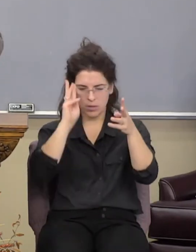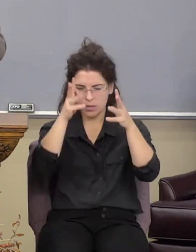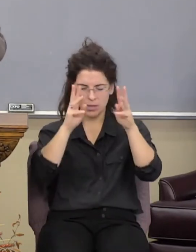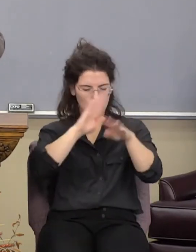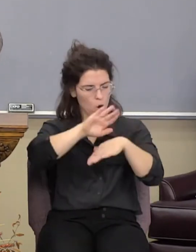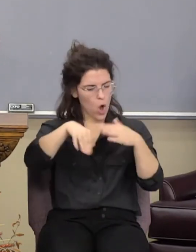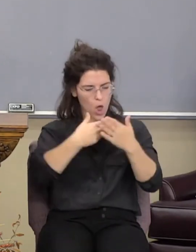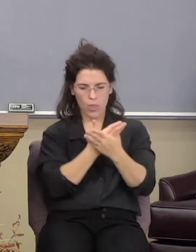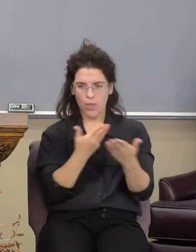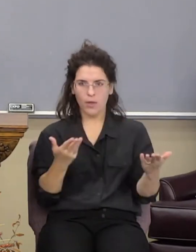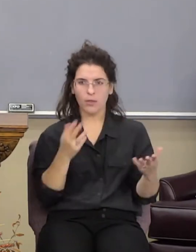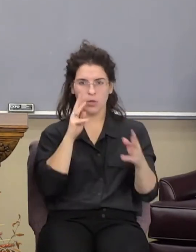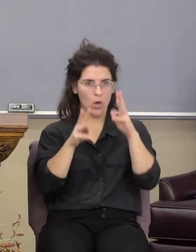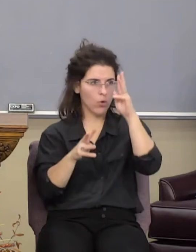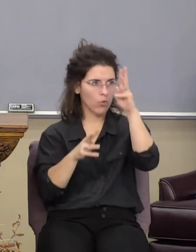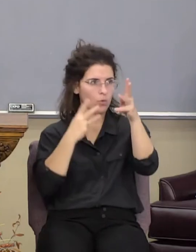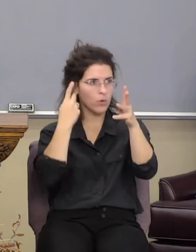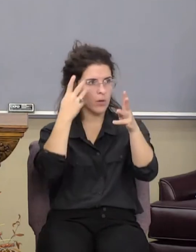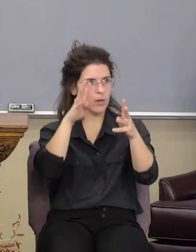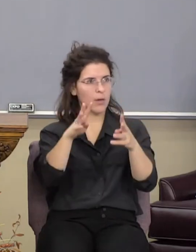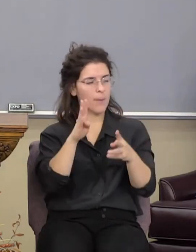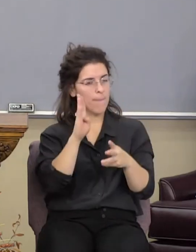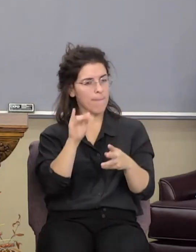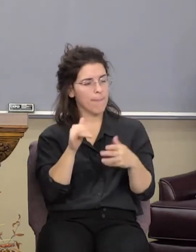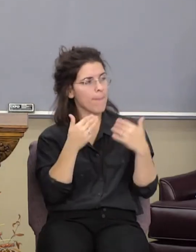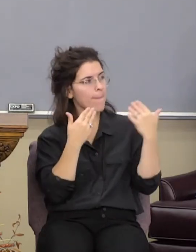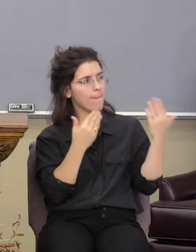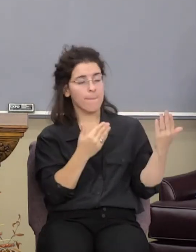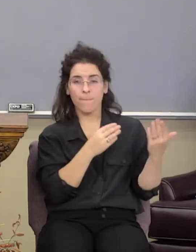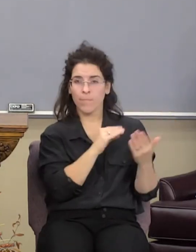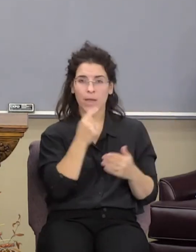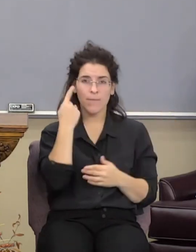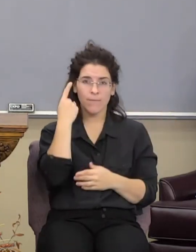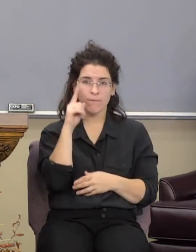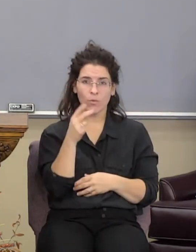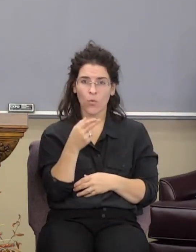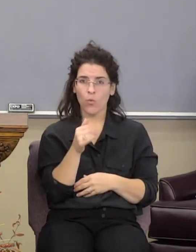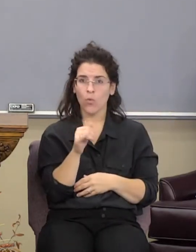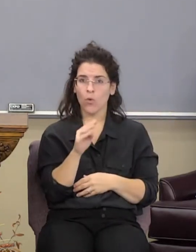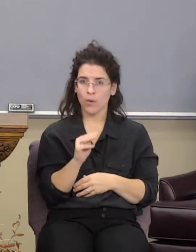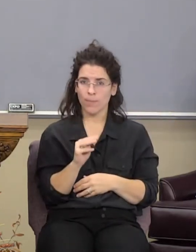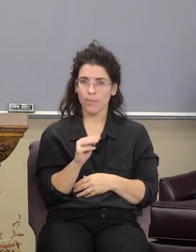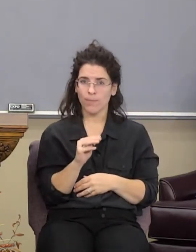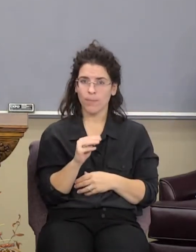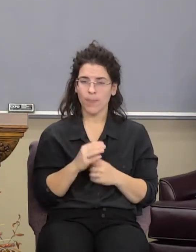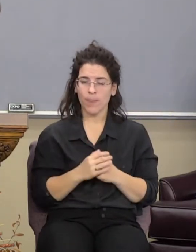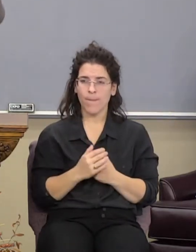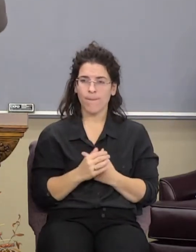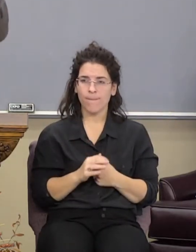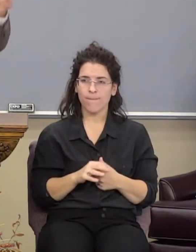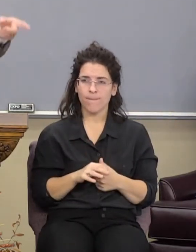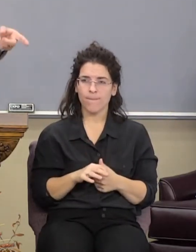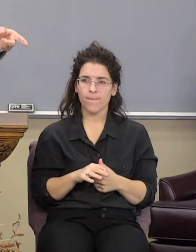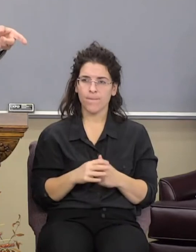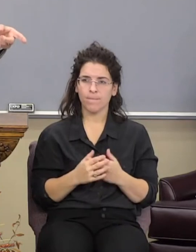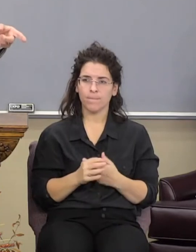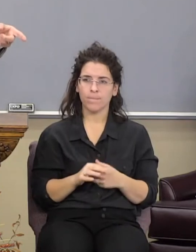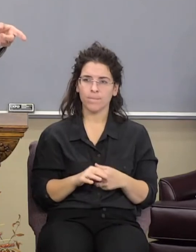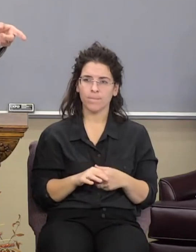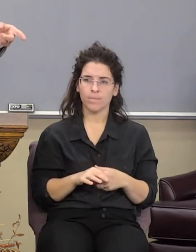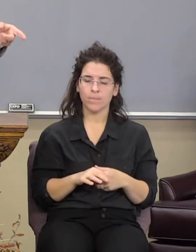things. All things were created by him. And what else? For